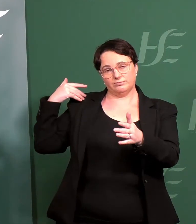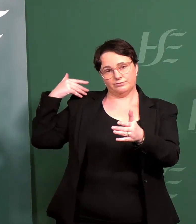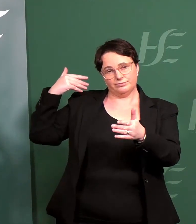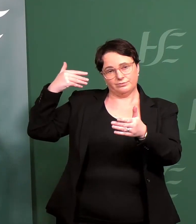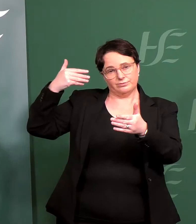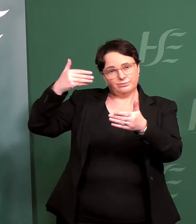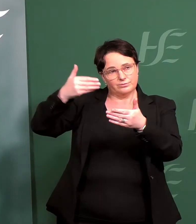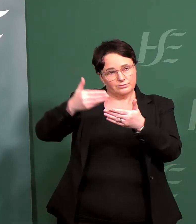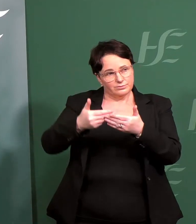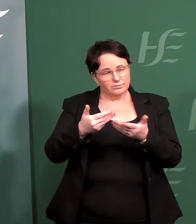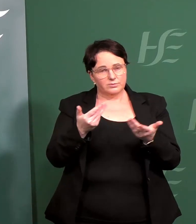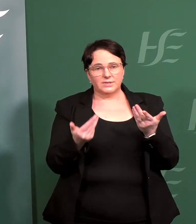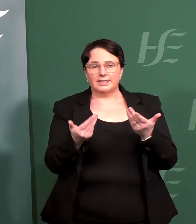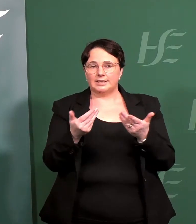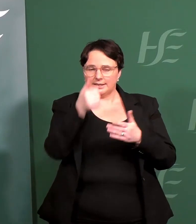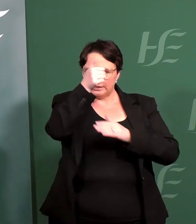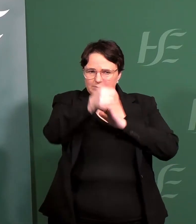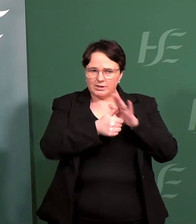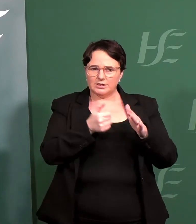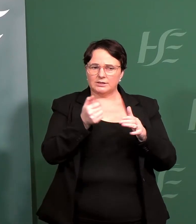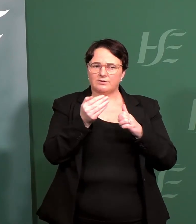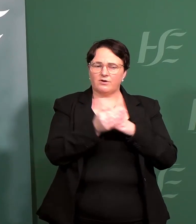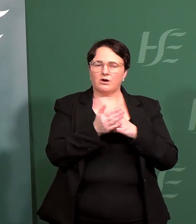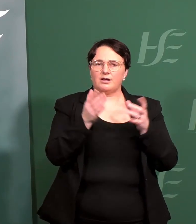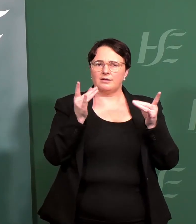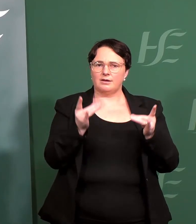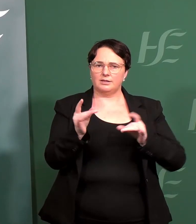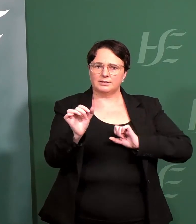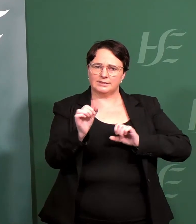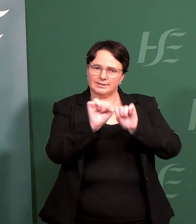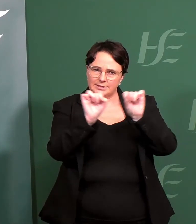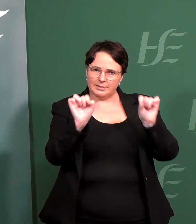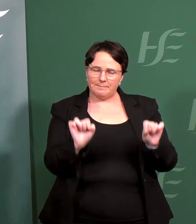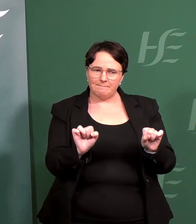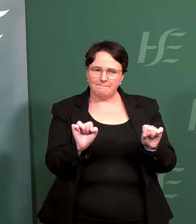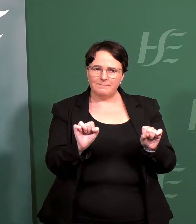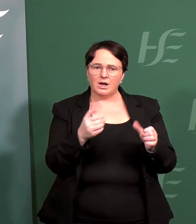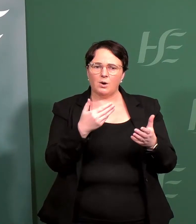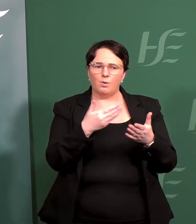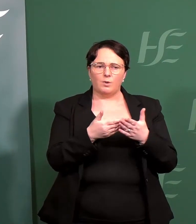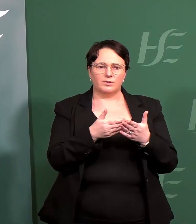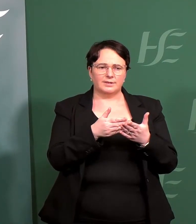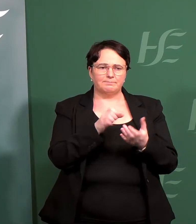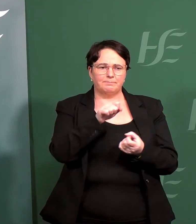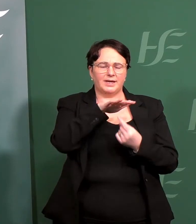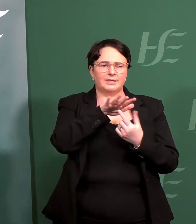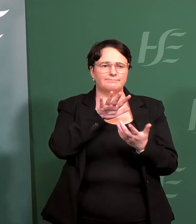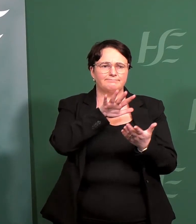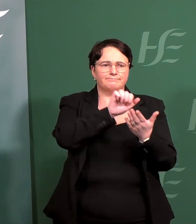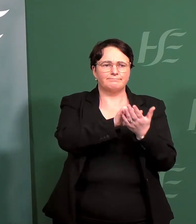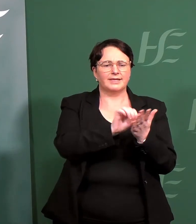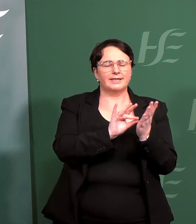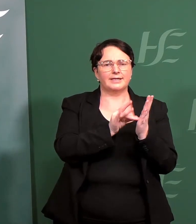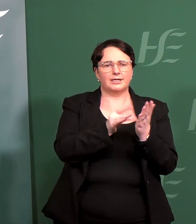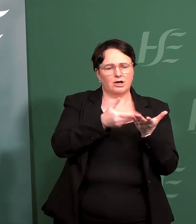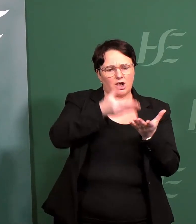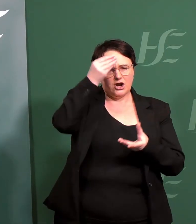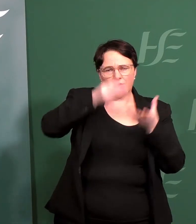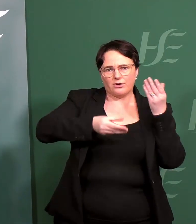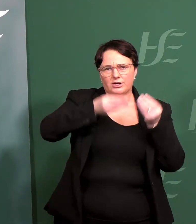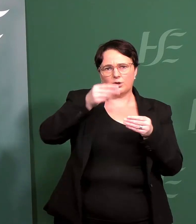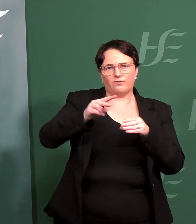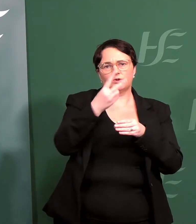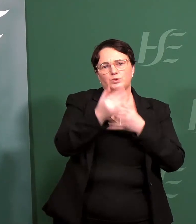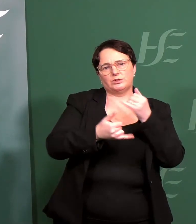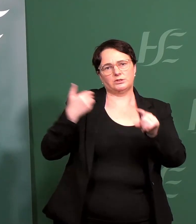experience been for our health system, and what are any of the kind of key learnings that we can take stock of over those 2 year